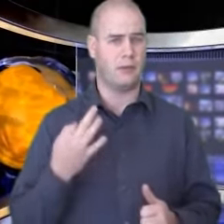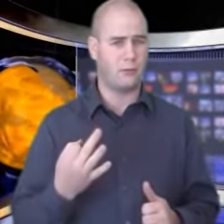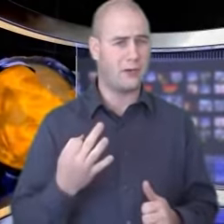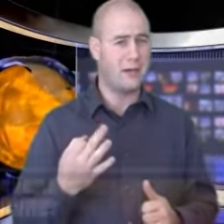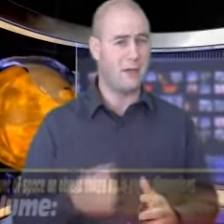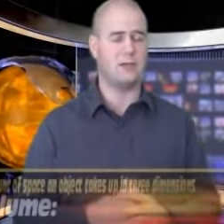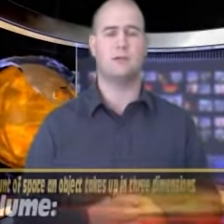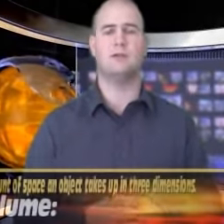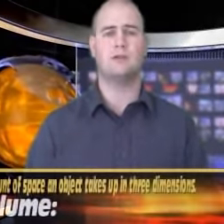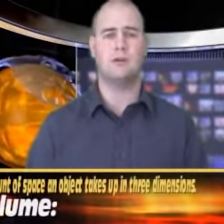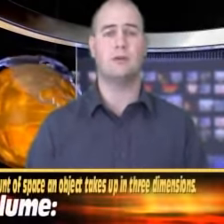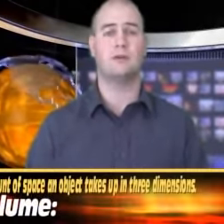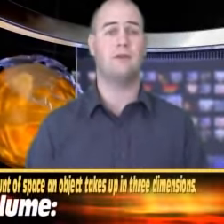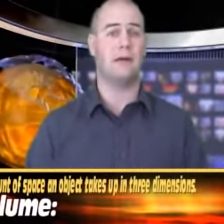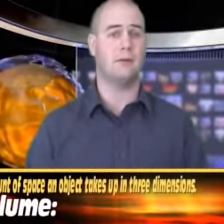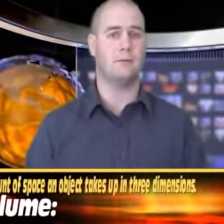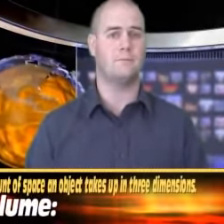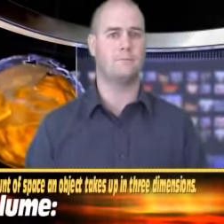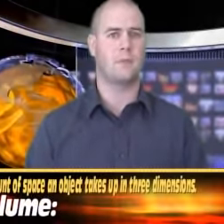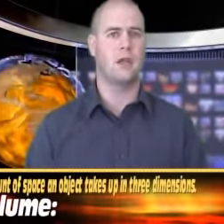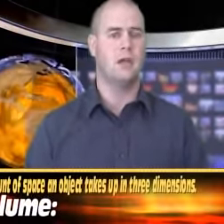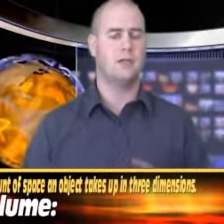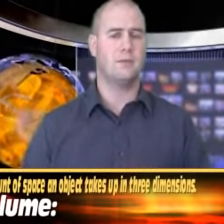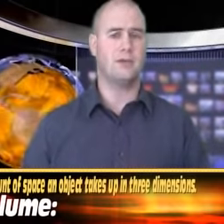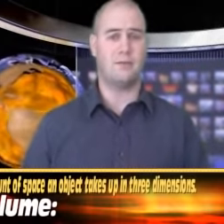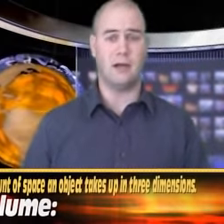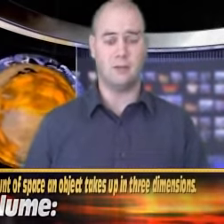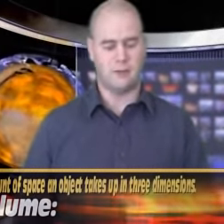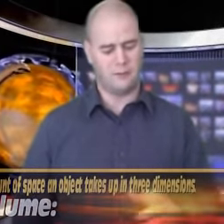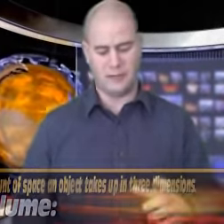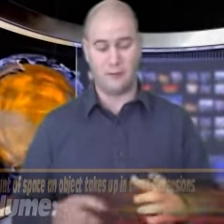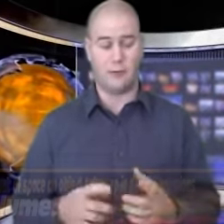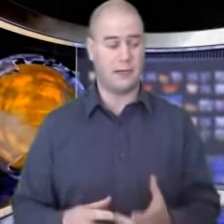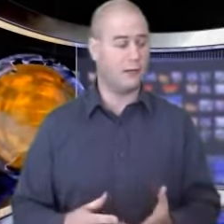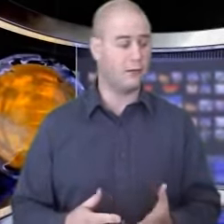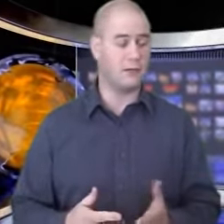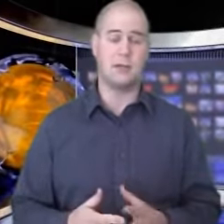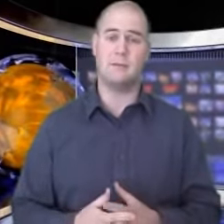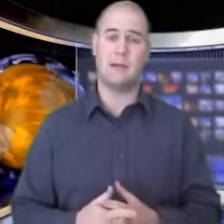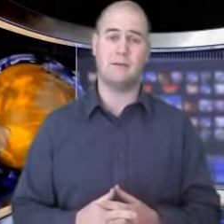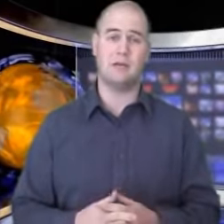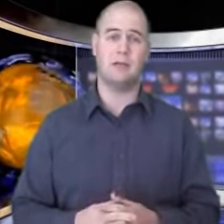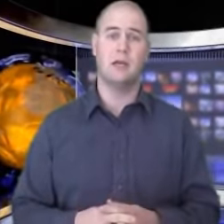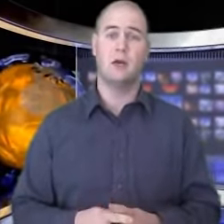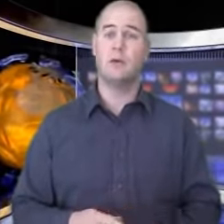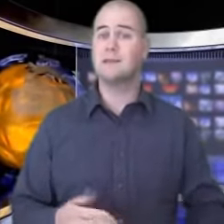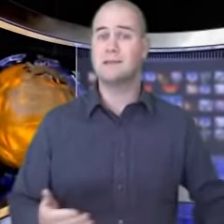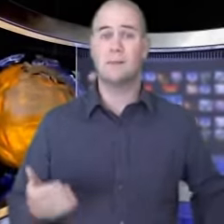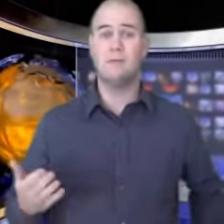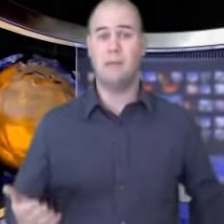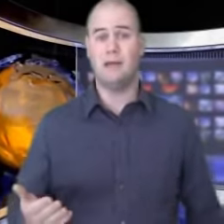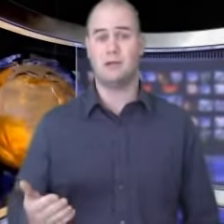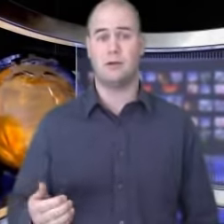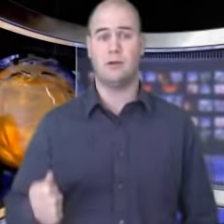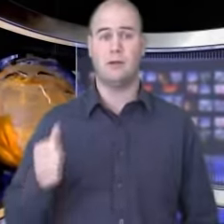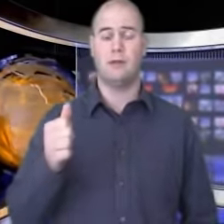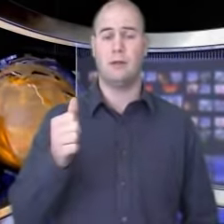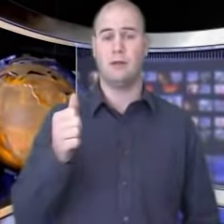three dimensions is known as volume. To measure volume, if we have a regularly shaped object, we can simply measure the